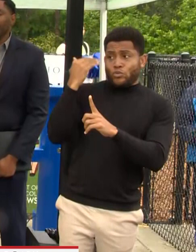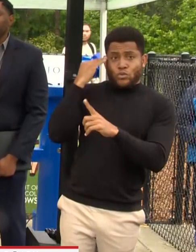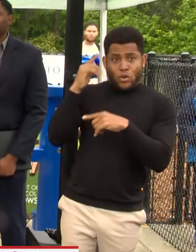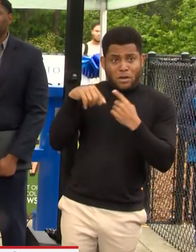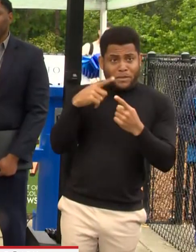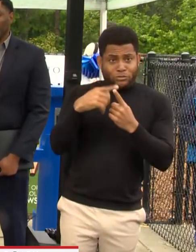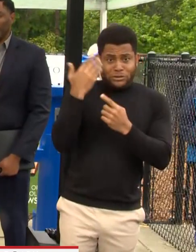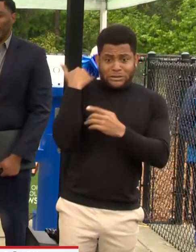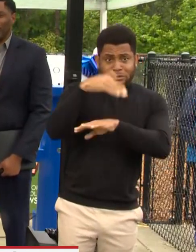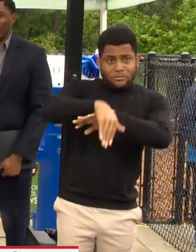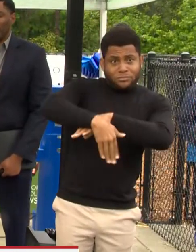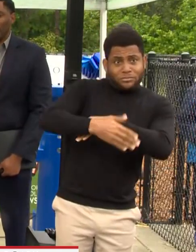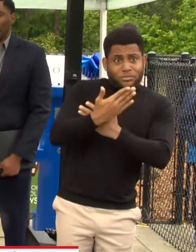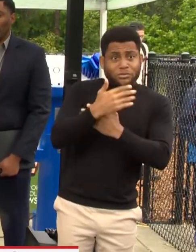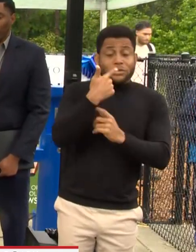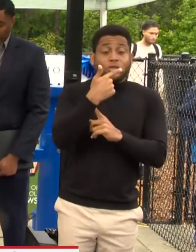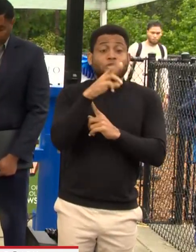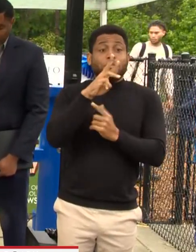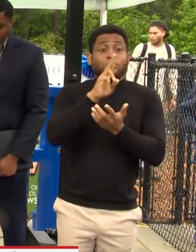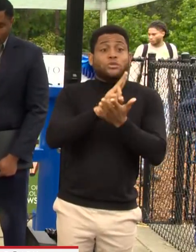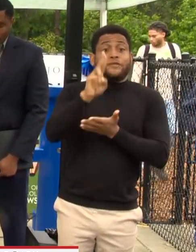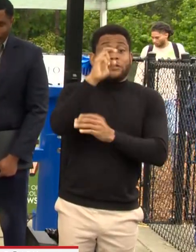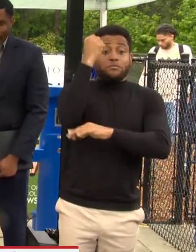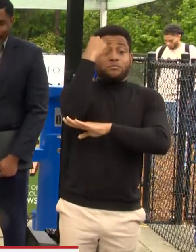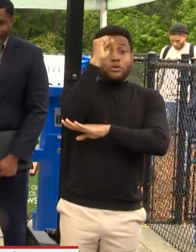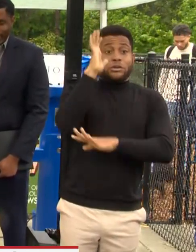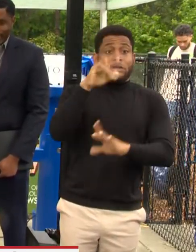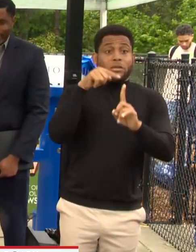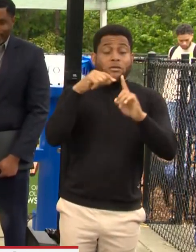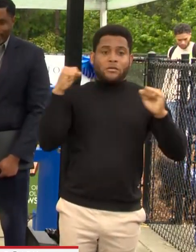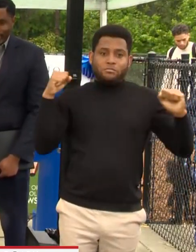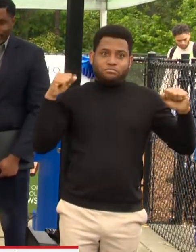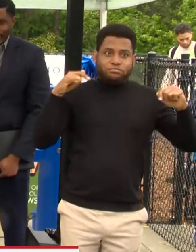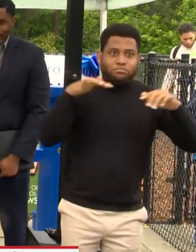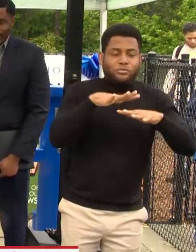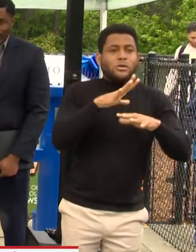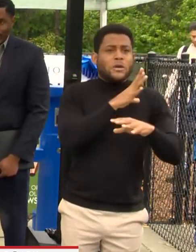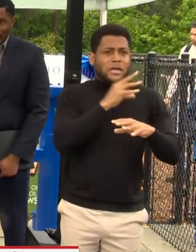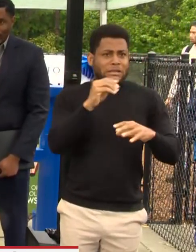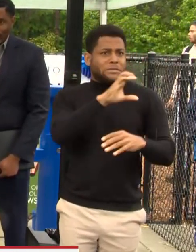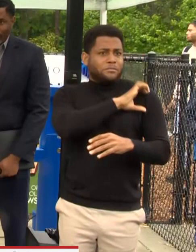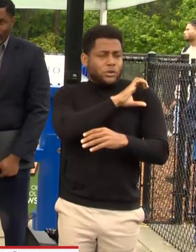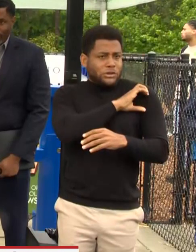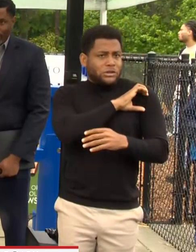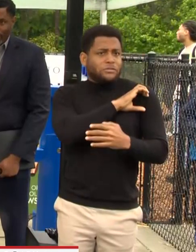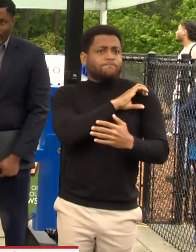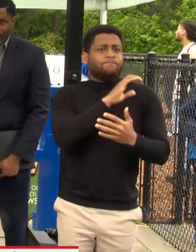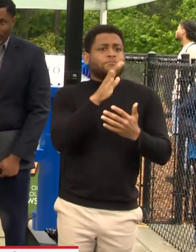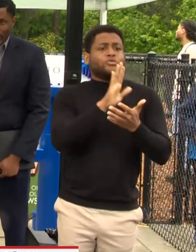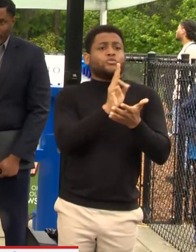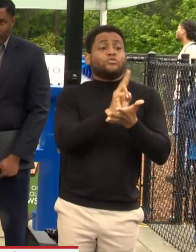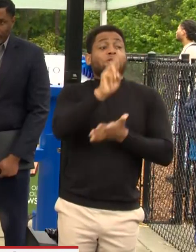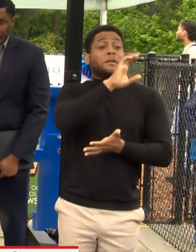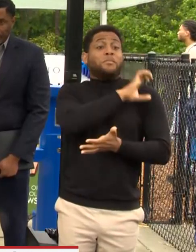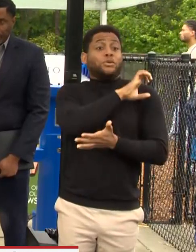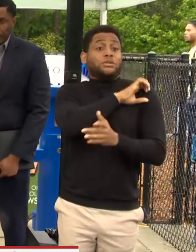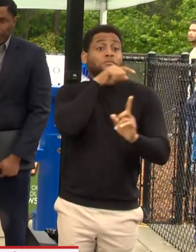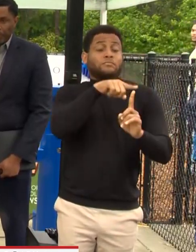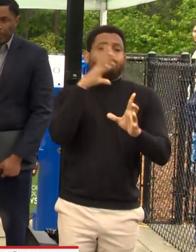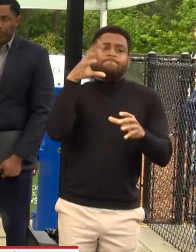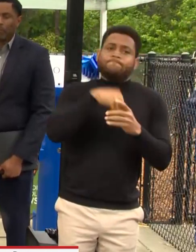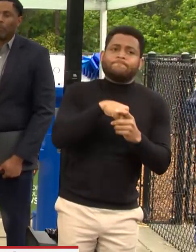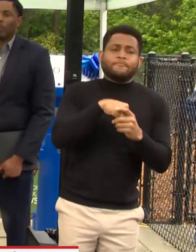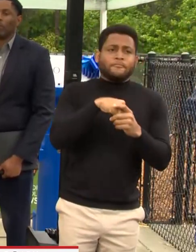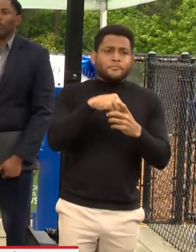I have, yes. If you can tell us what you've learned, and is MPD's tactic still the same? Is it changed going